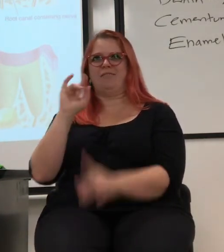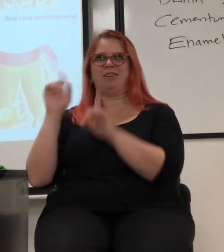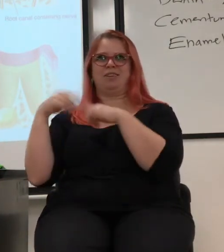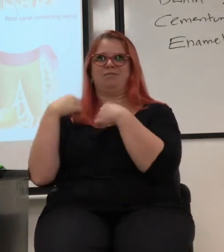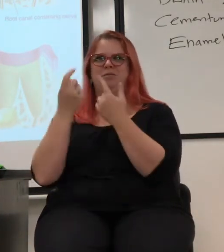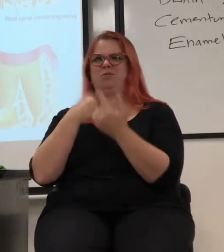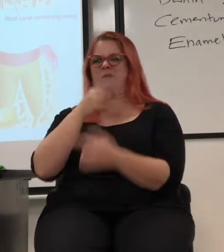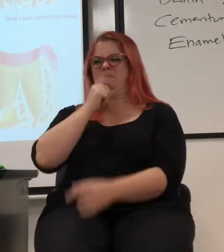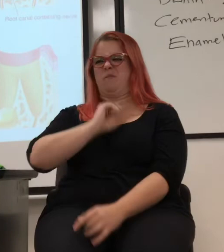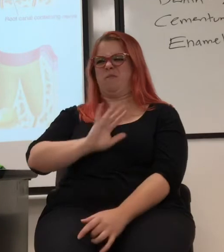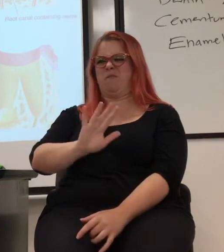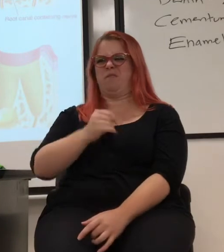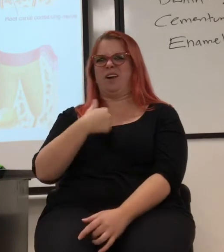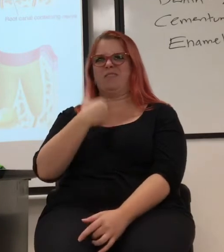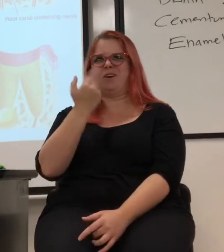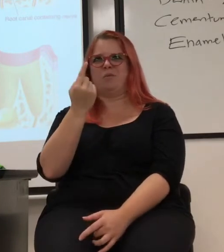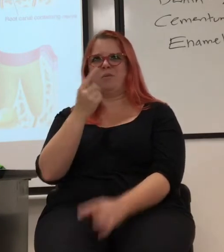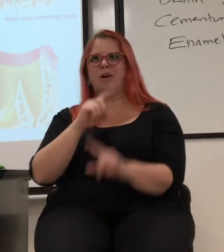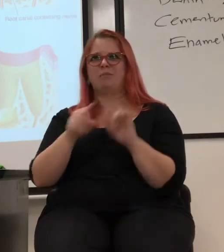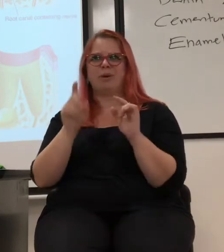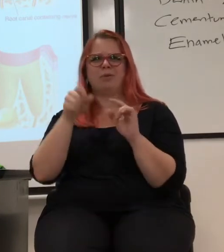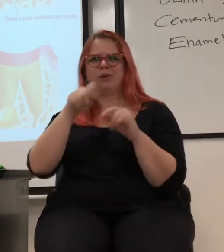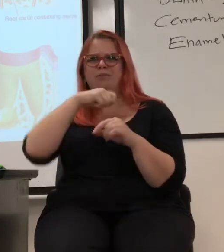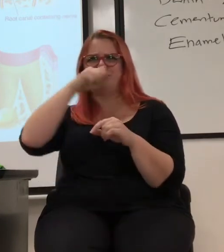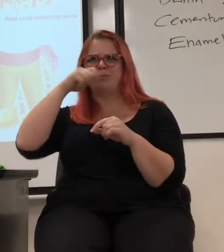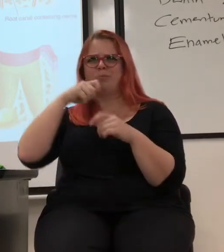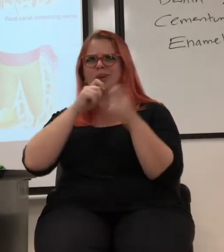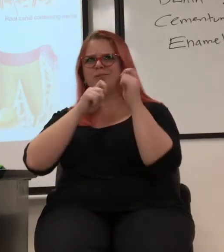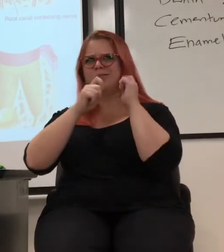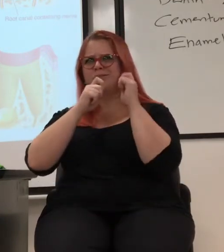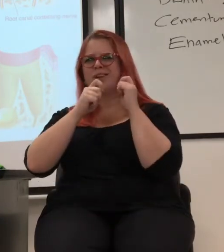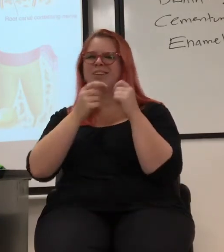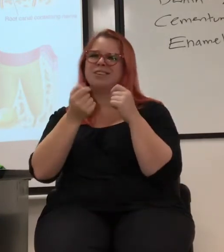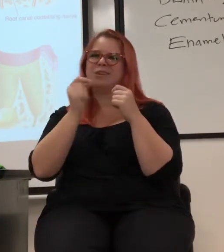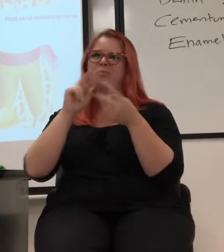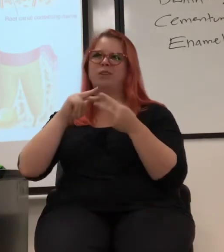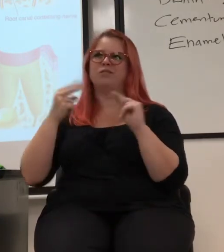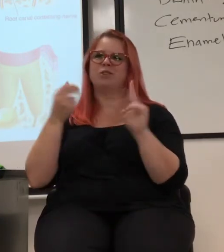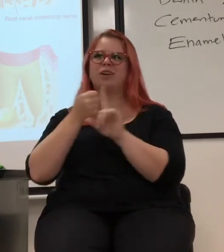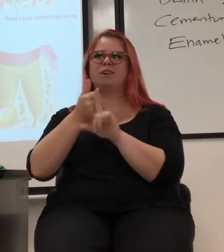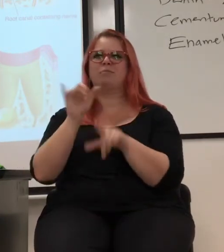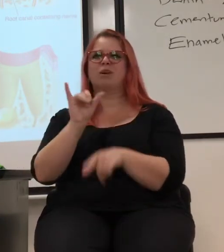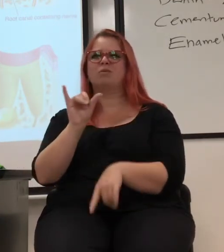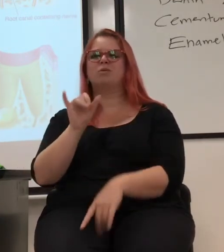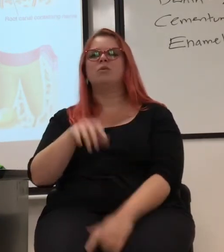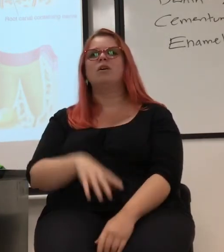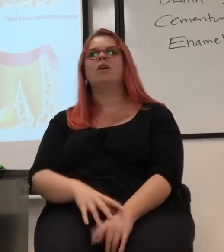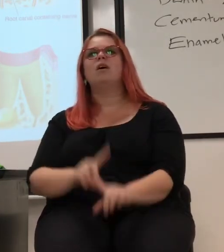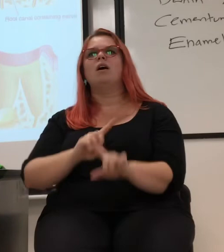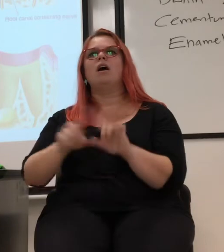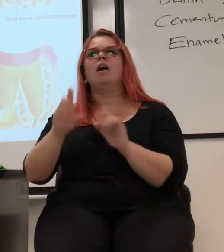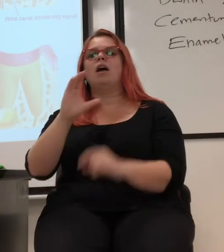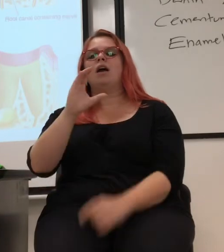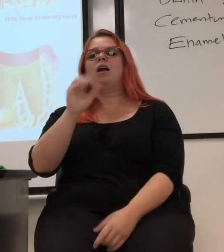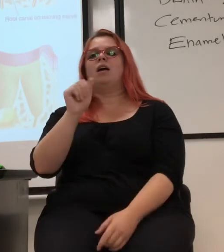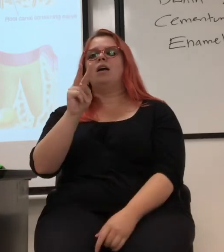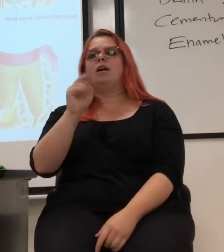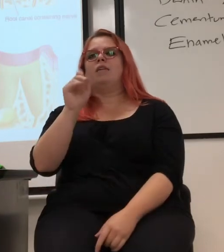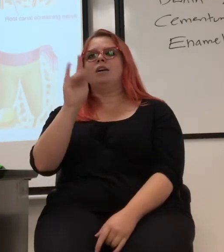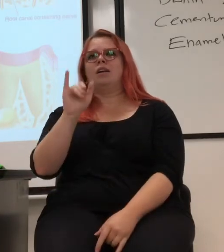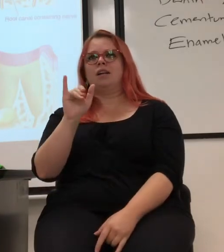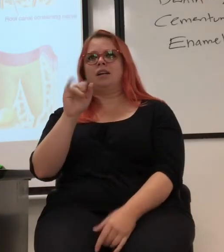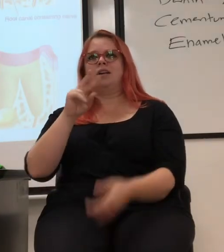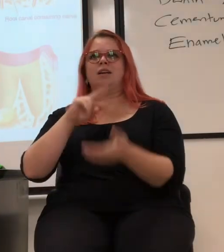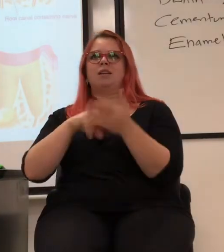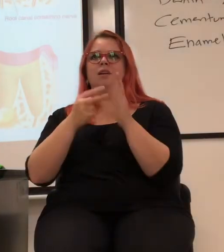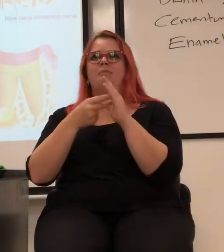do. I think there's some genetics there. Now, cavity is basically you dissolve